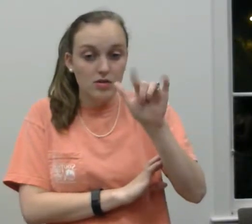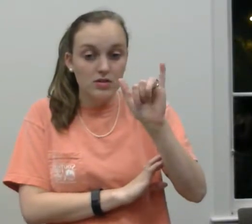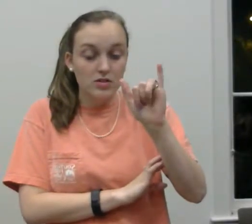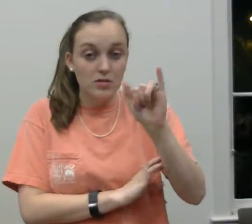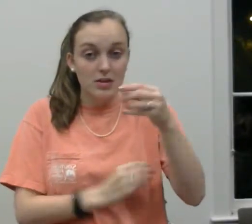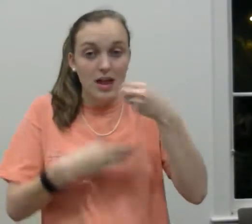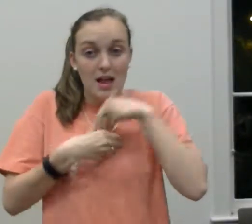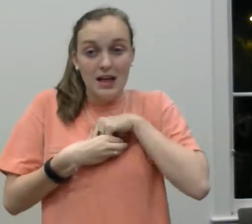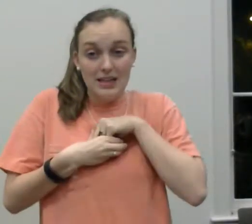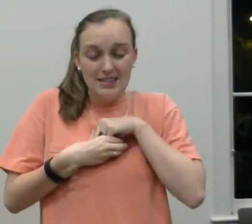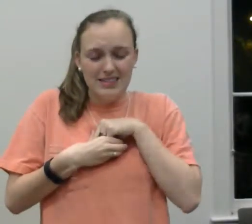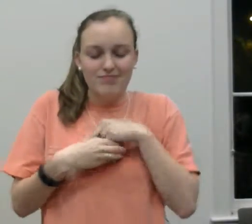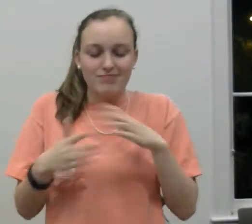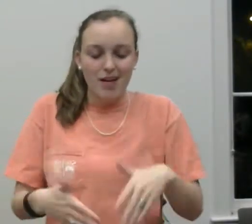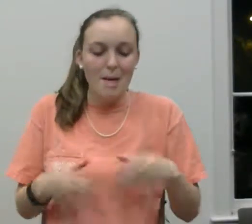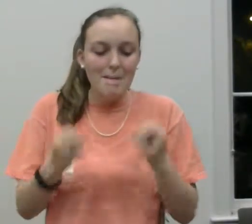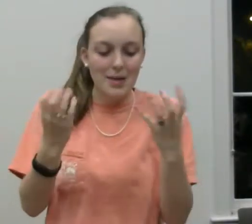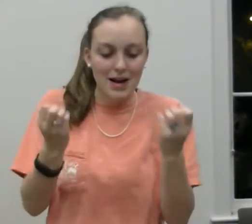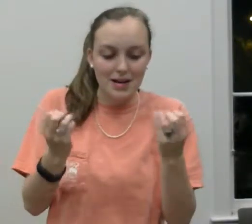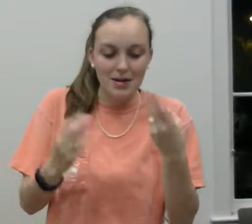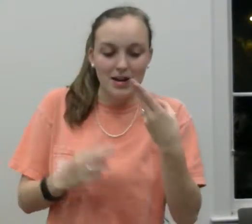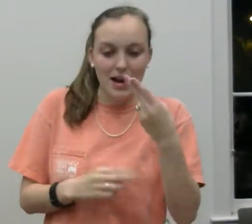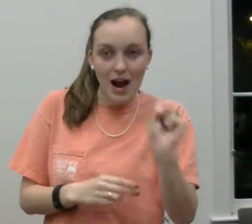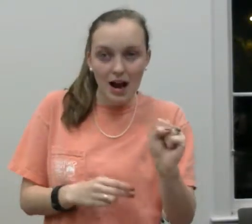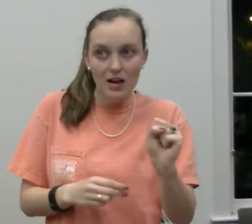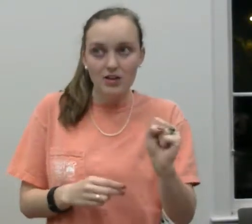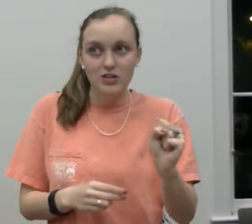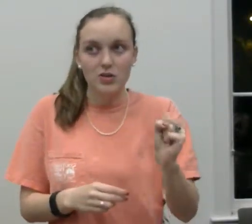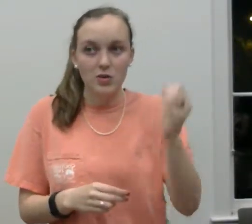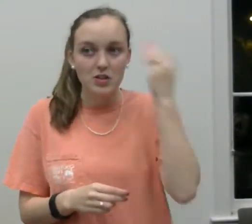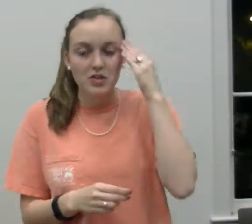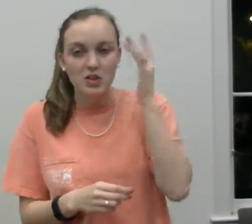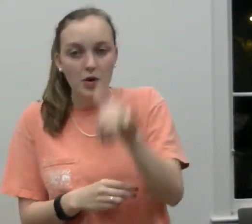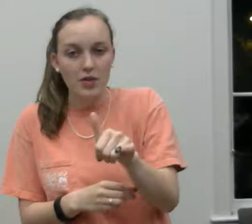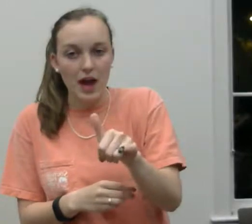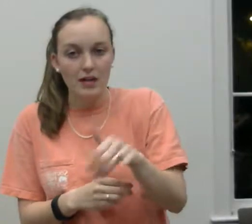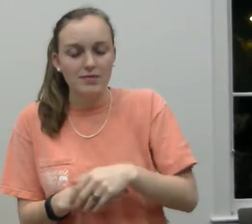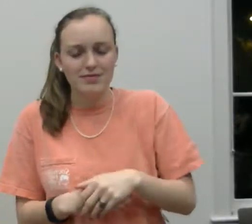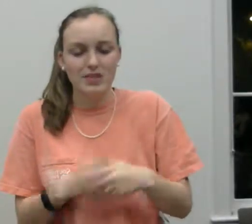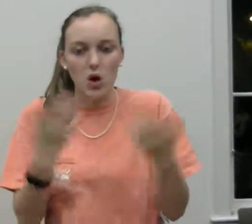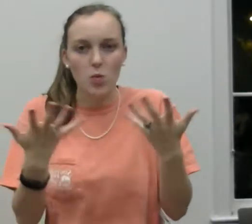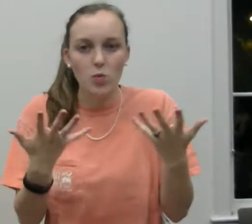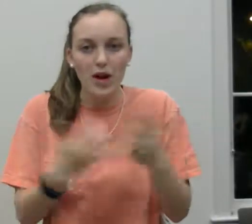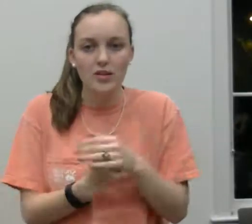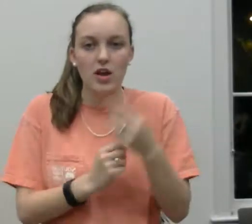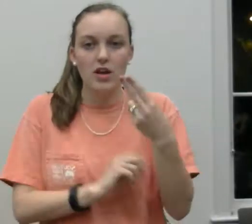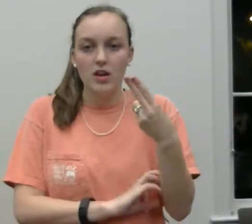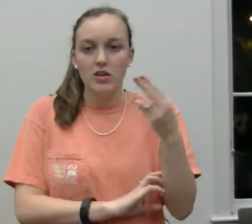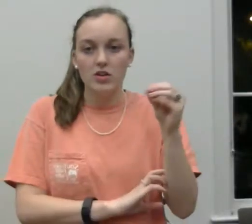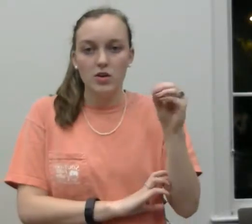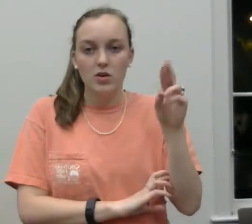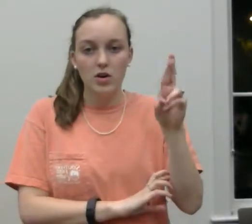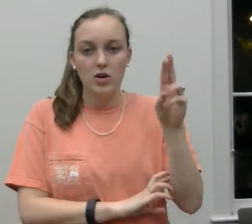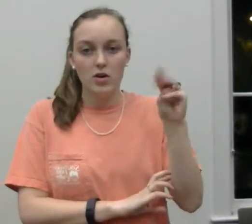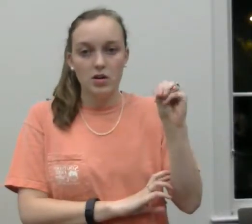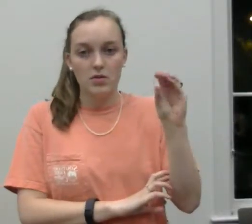are familiar with is hormones. Hormones would be an internal stimulus. The hormones that come in your body, you know all of the things that happen to